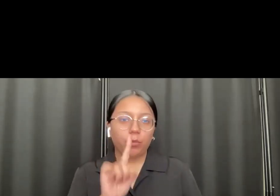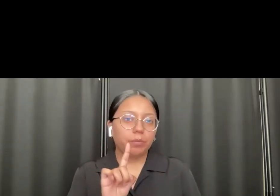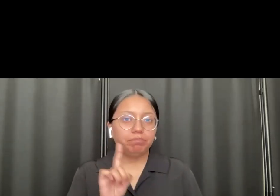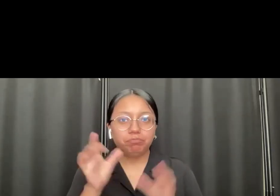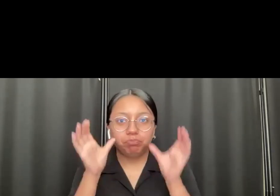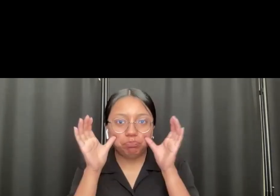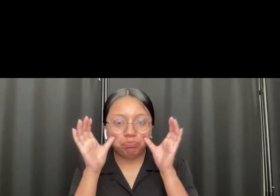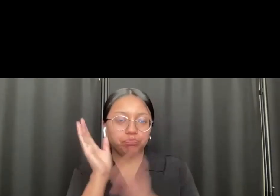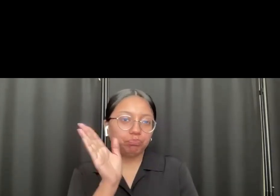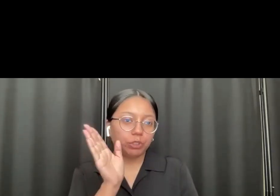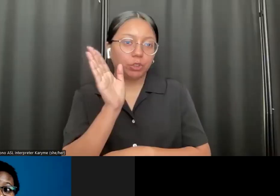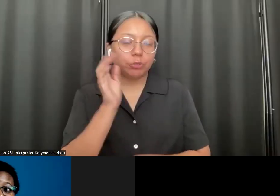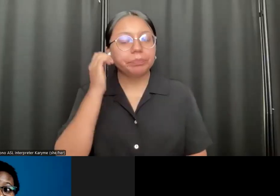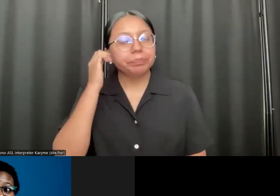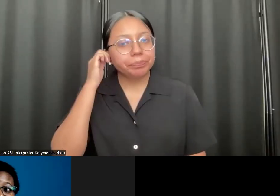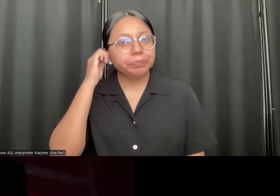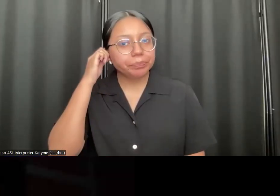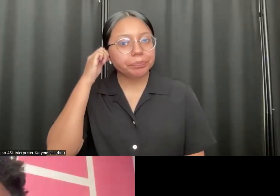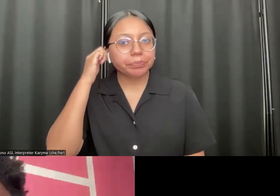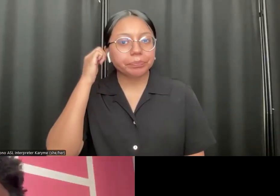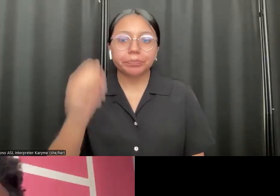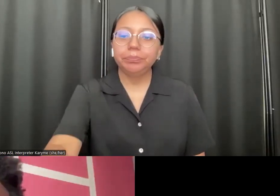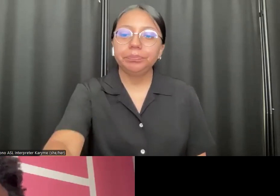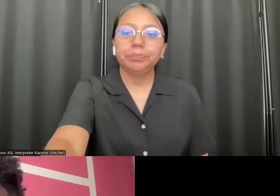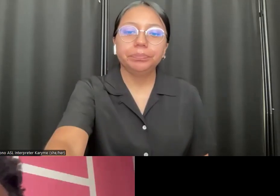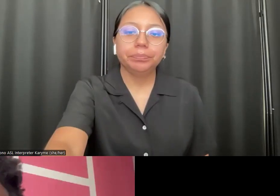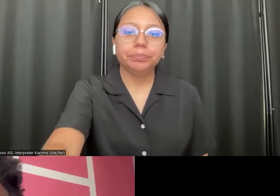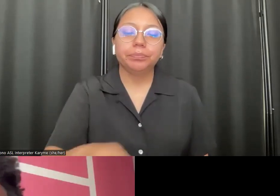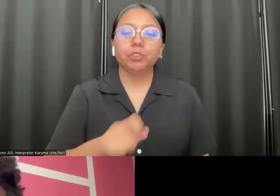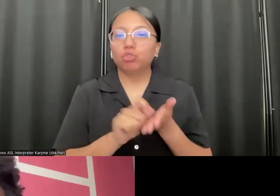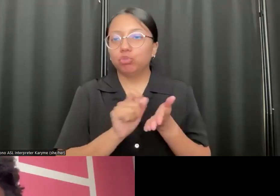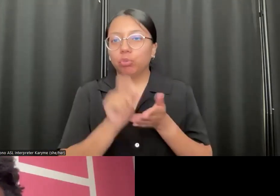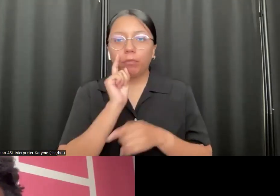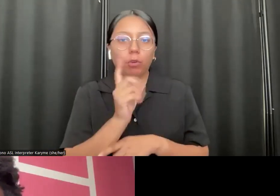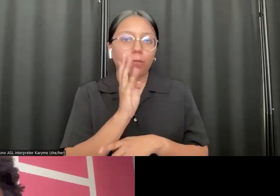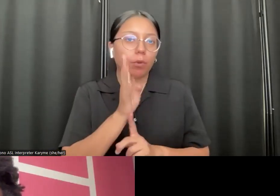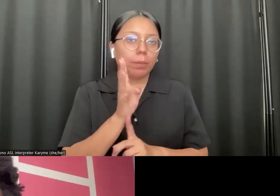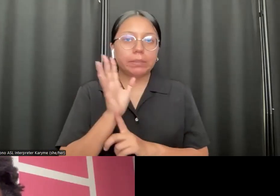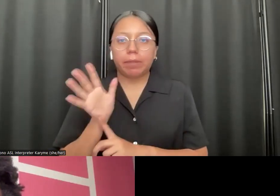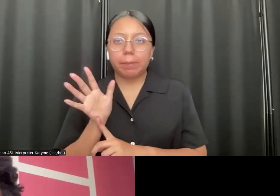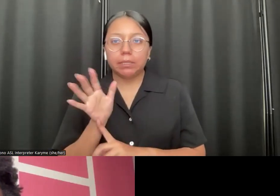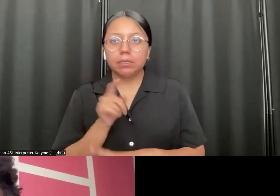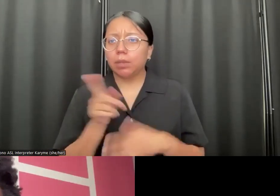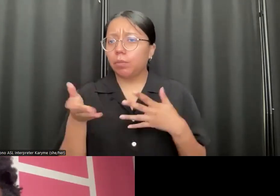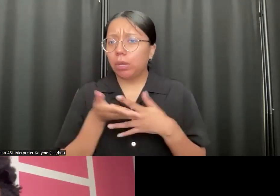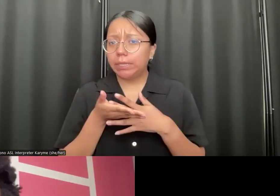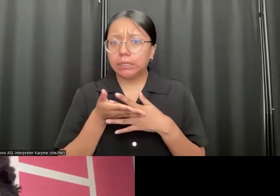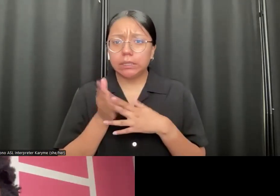Yeah, so we'll just journal for 4 or 5 minutes and then take a break. The break's at 5 minutes past, is that